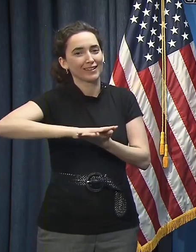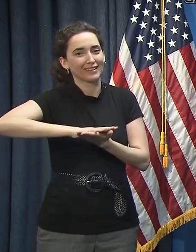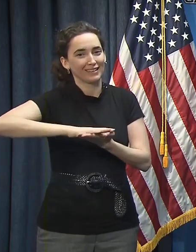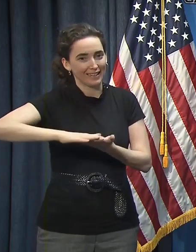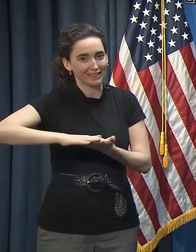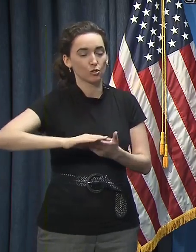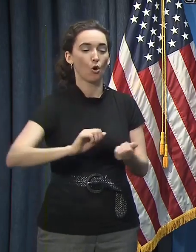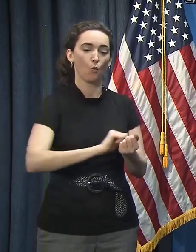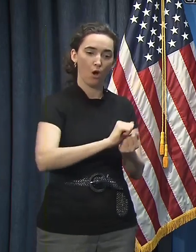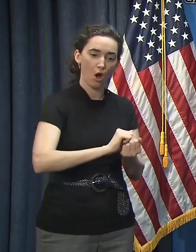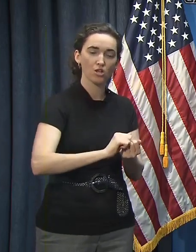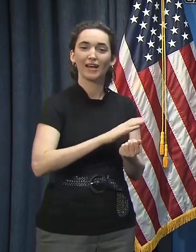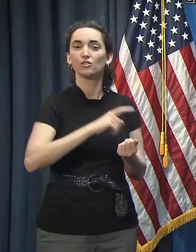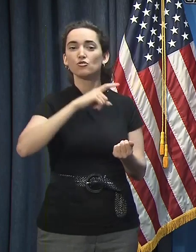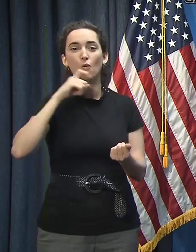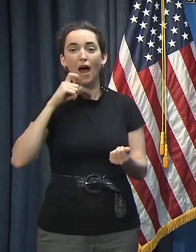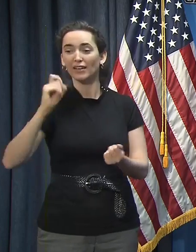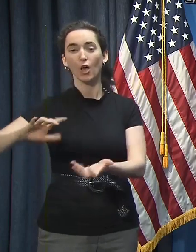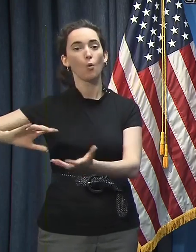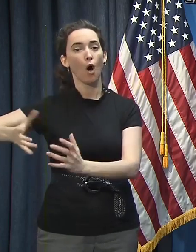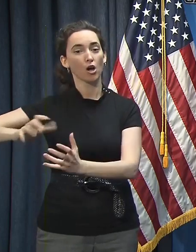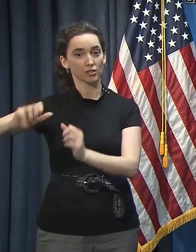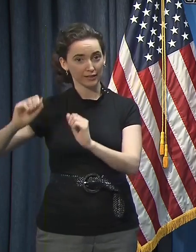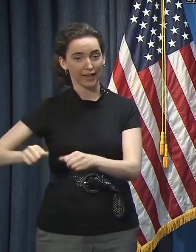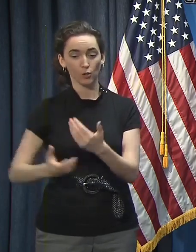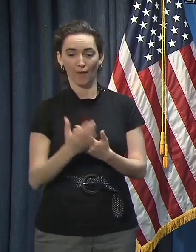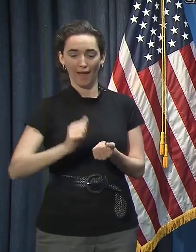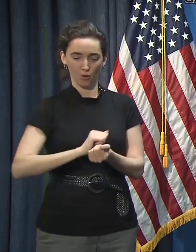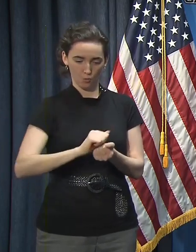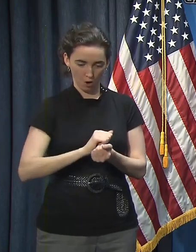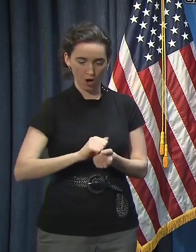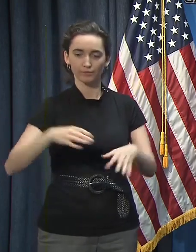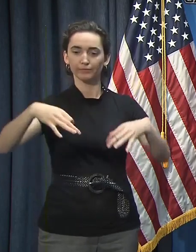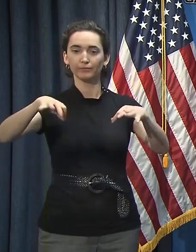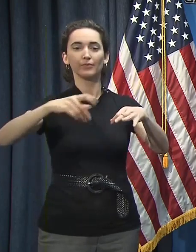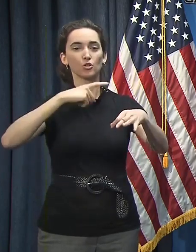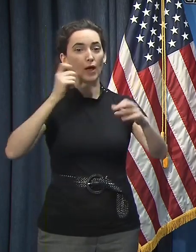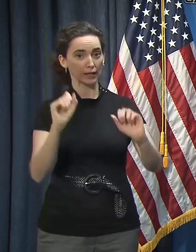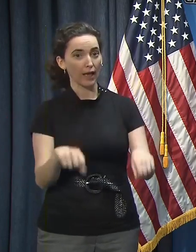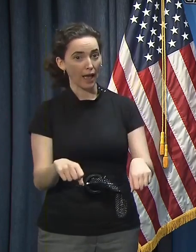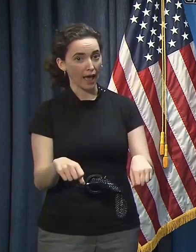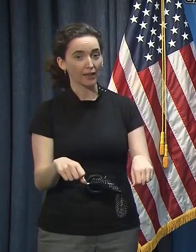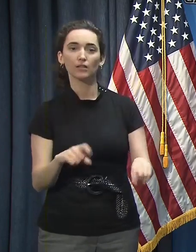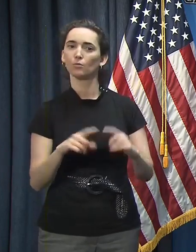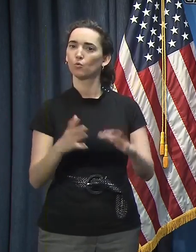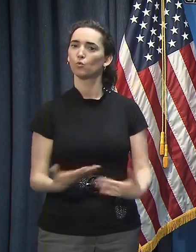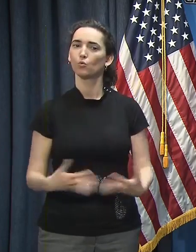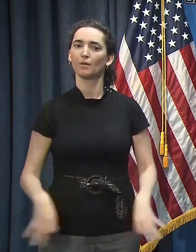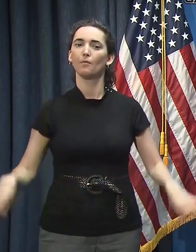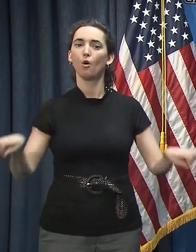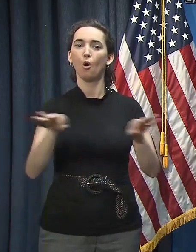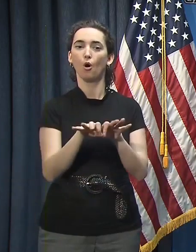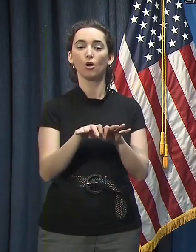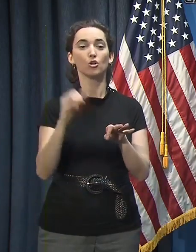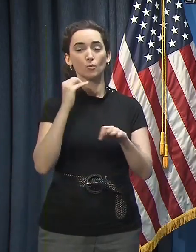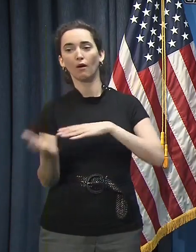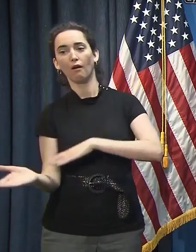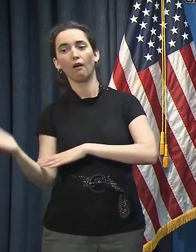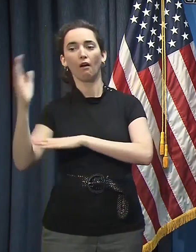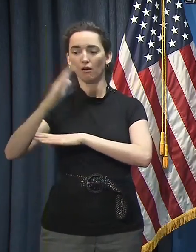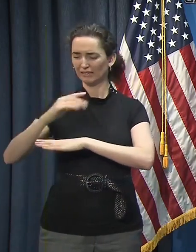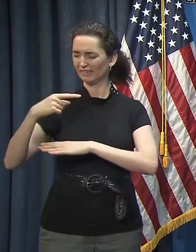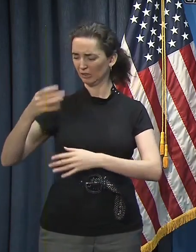wash and dry. You can put them in your laundry. You can hand wash them and dry them. But that's going to be pretty critical. And if they get dirty during the day, you